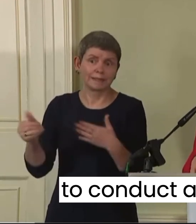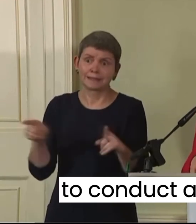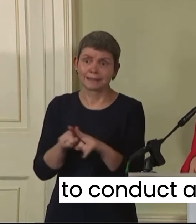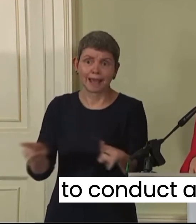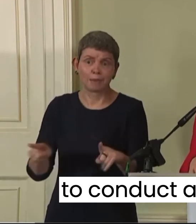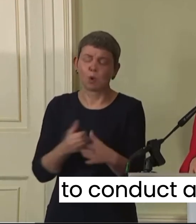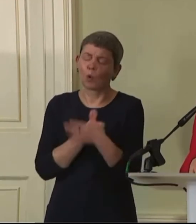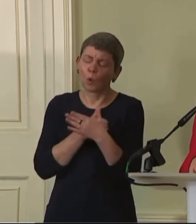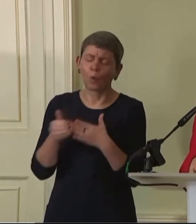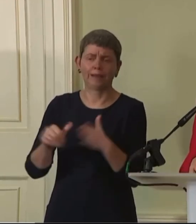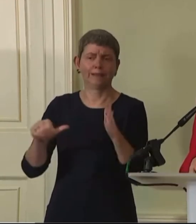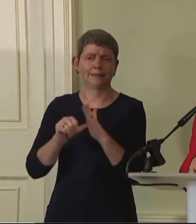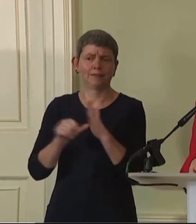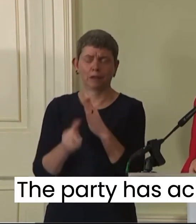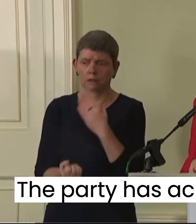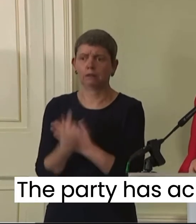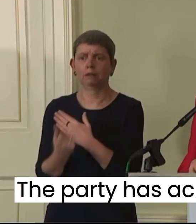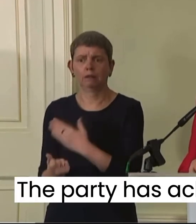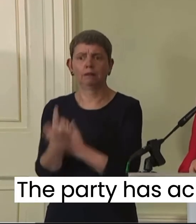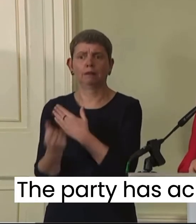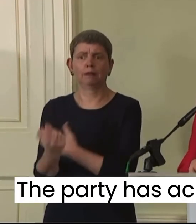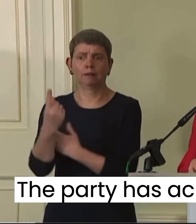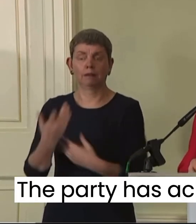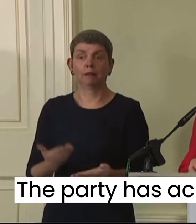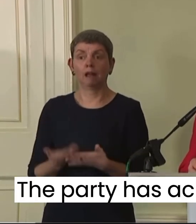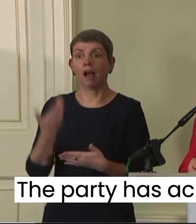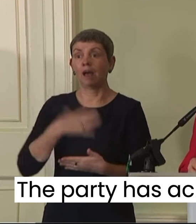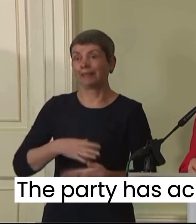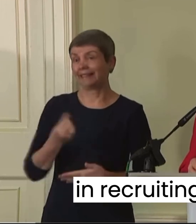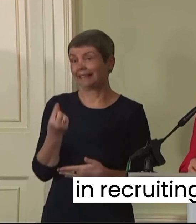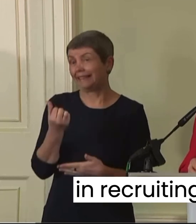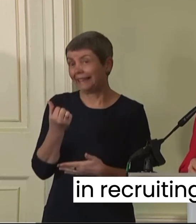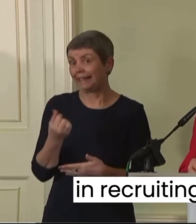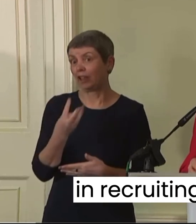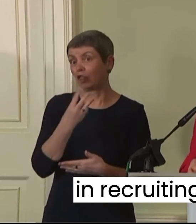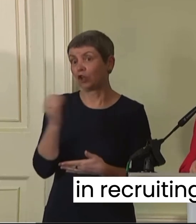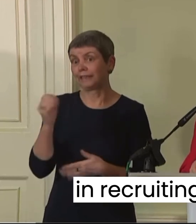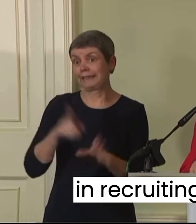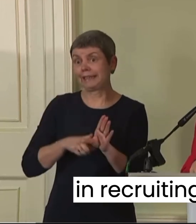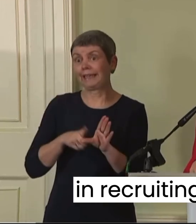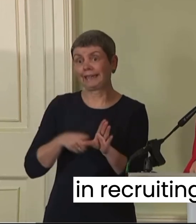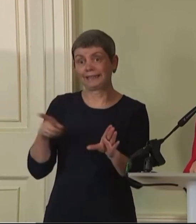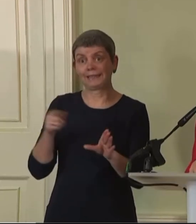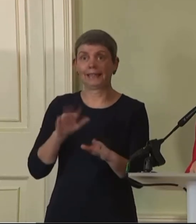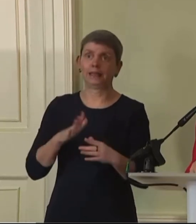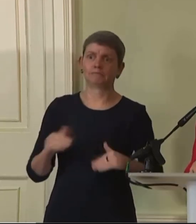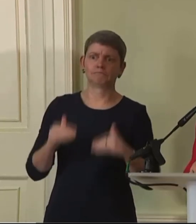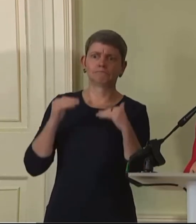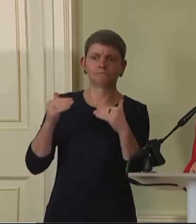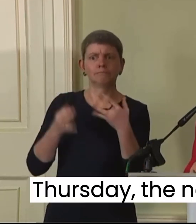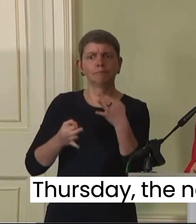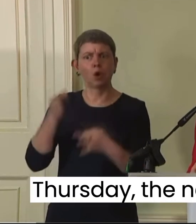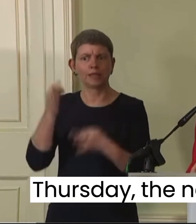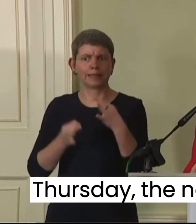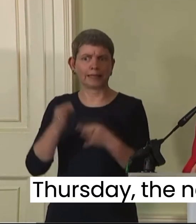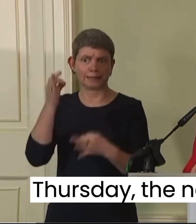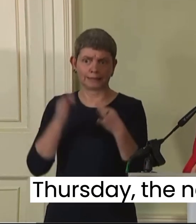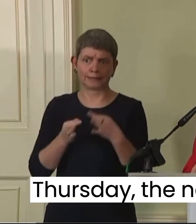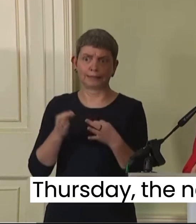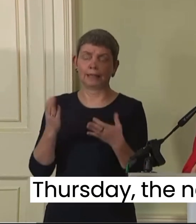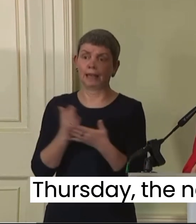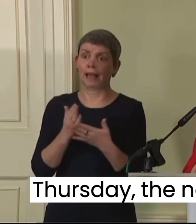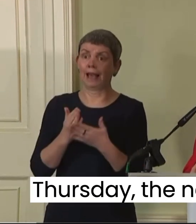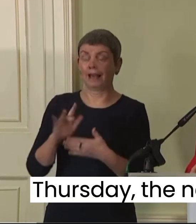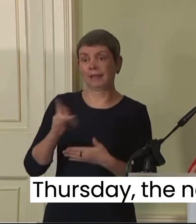audit due in July. The party has acknowledged difficulties in recruiting new auditors. On Thursday, the